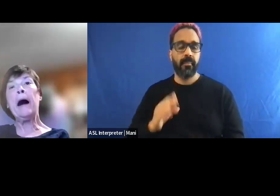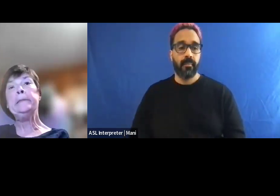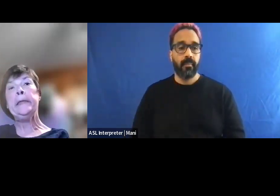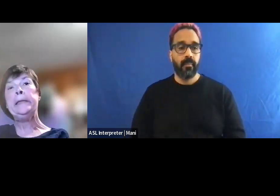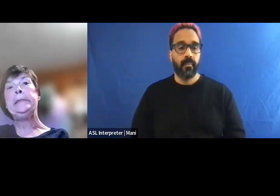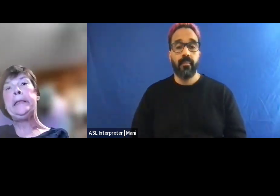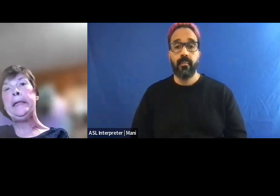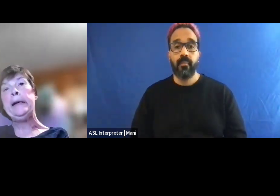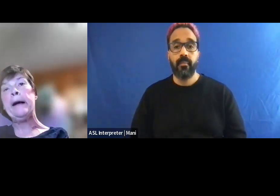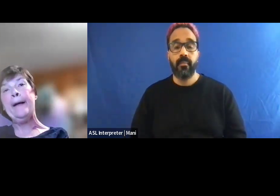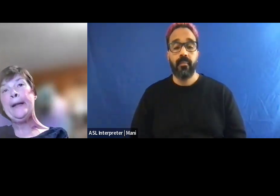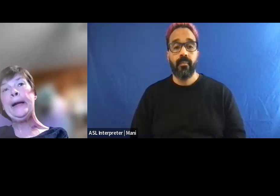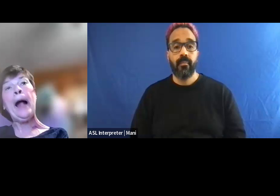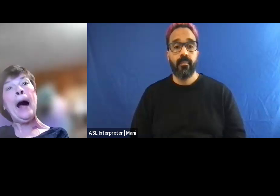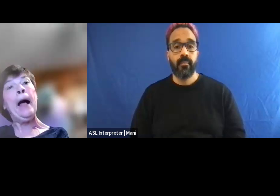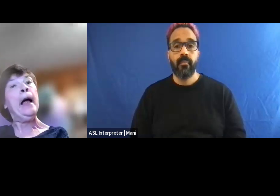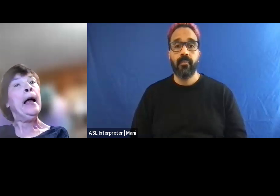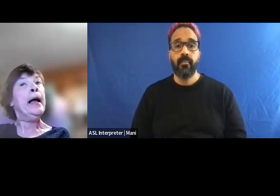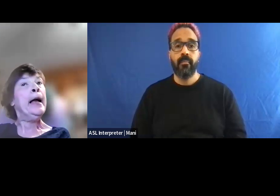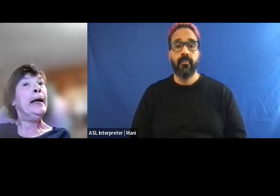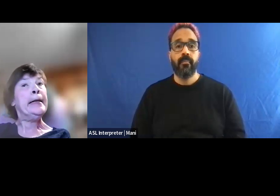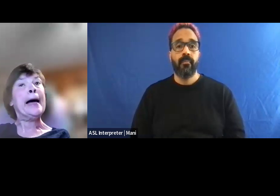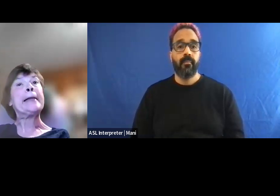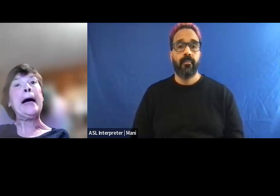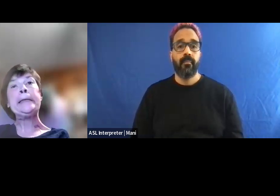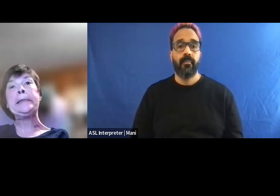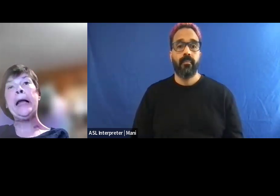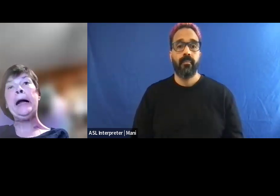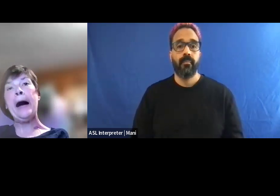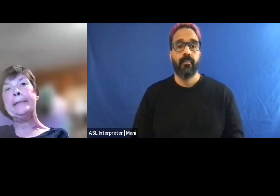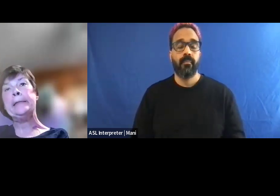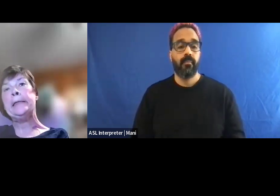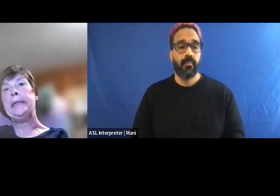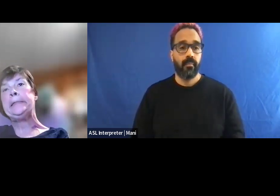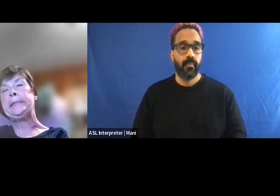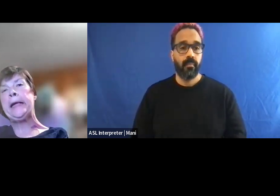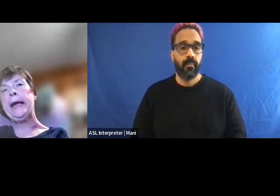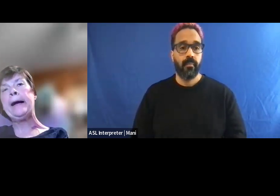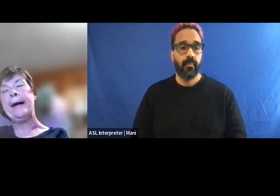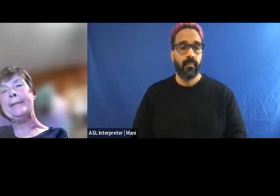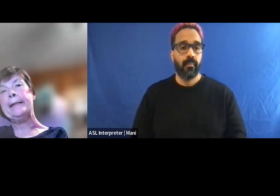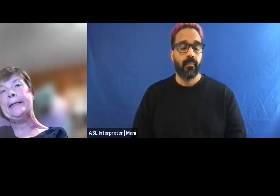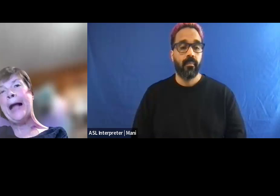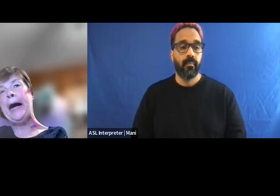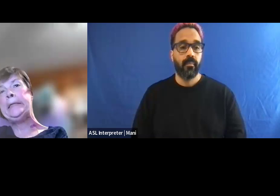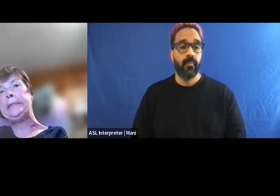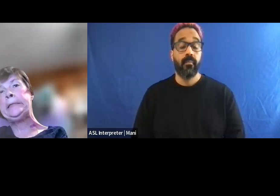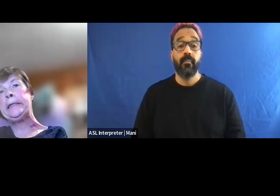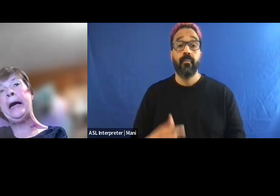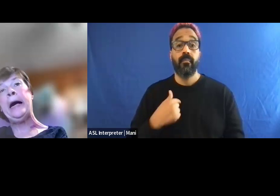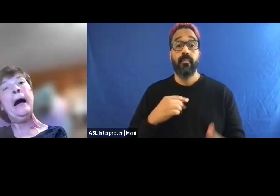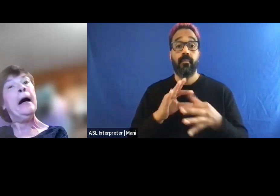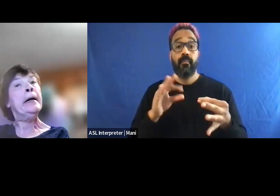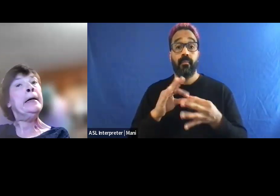it's all new to you. Like I said, I was a chair of a large